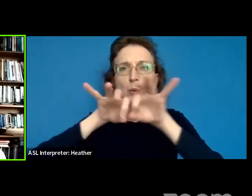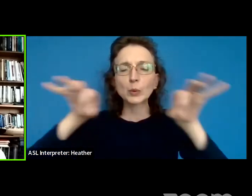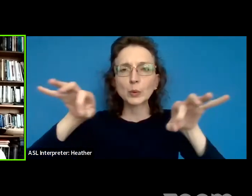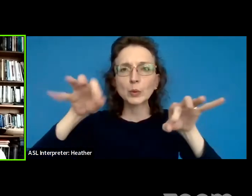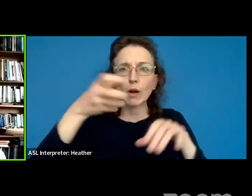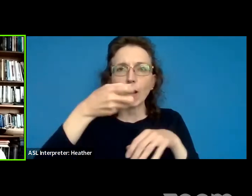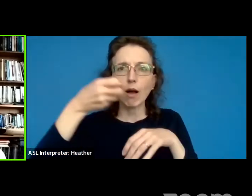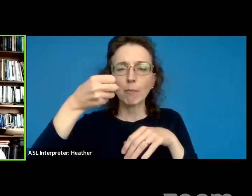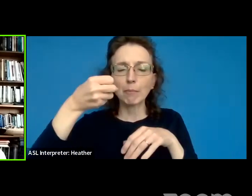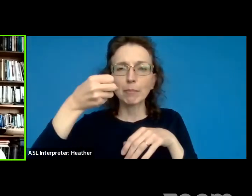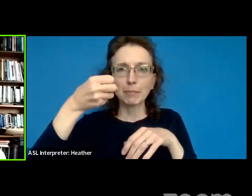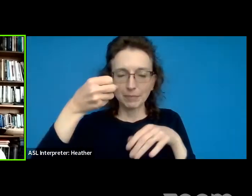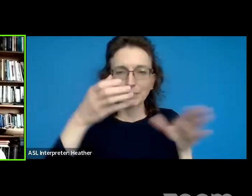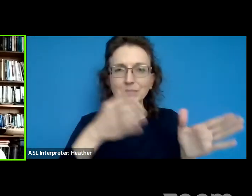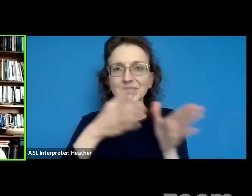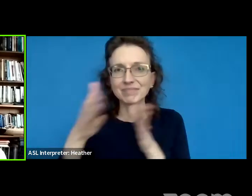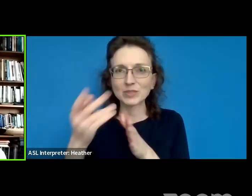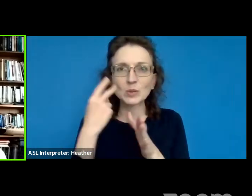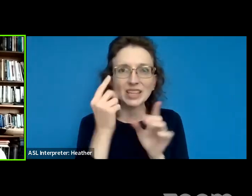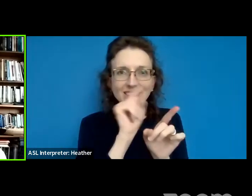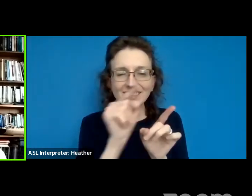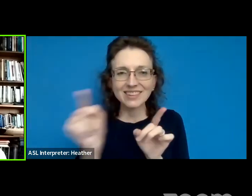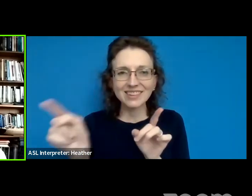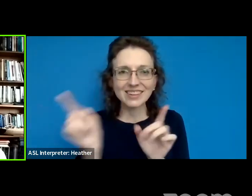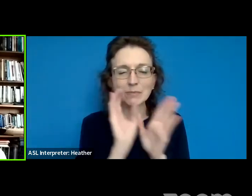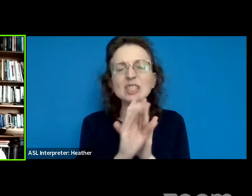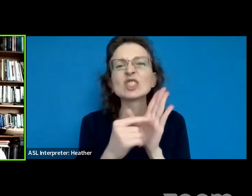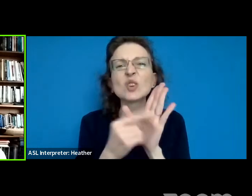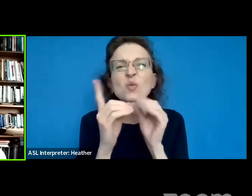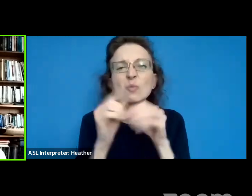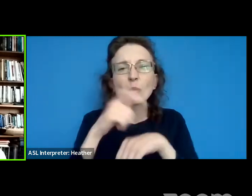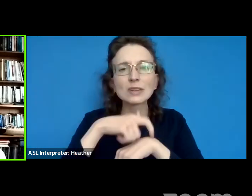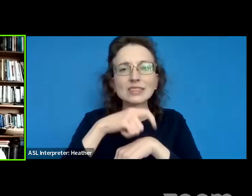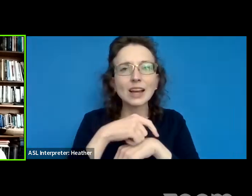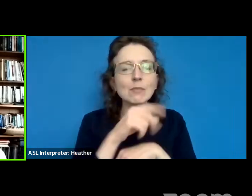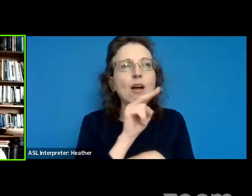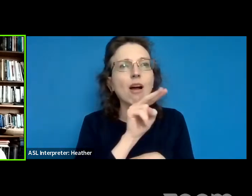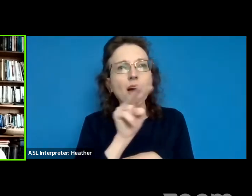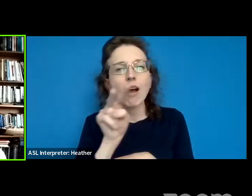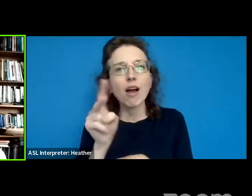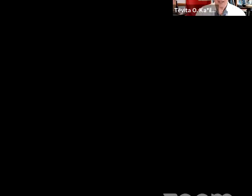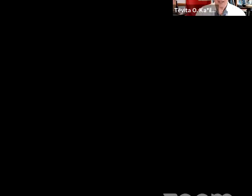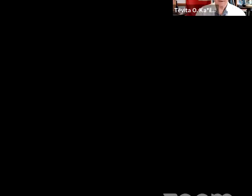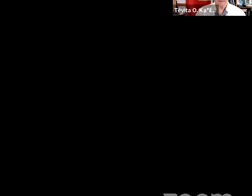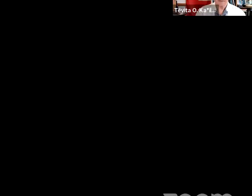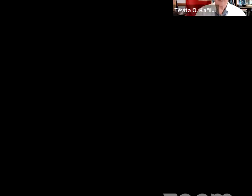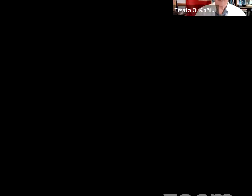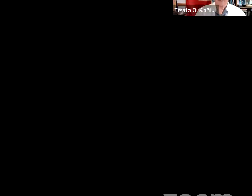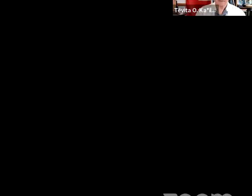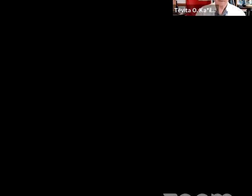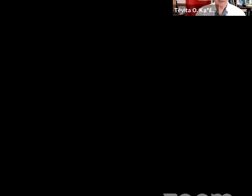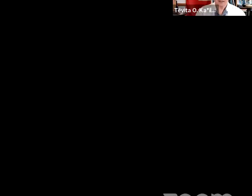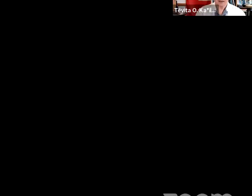in the top. I think I'll show it one more time just to, so you can see it.